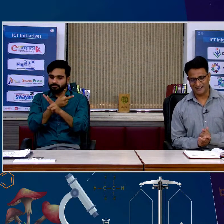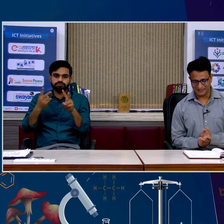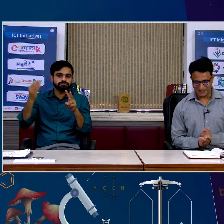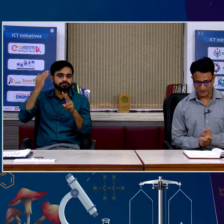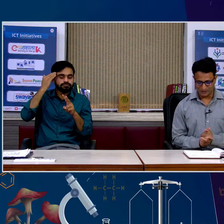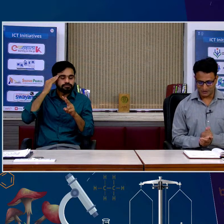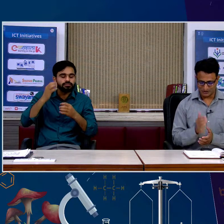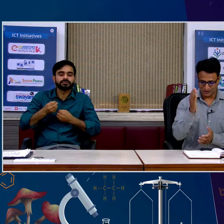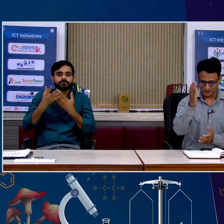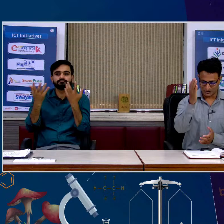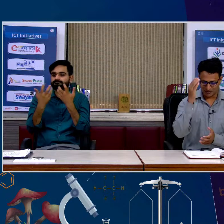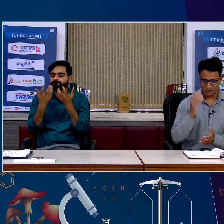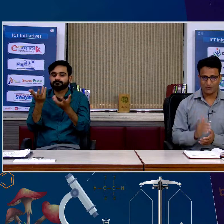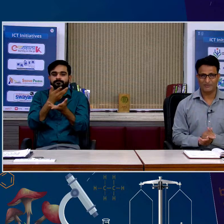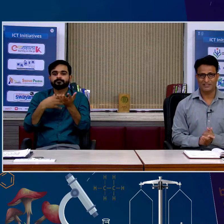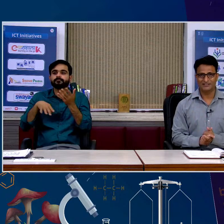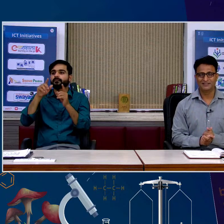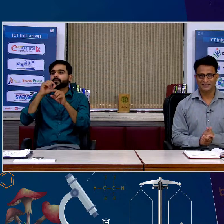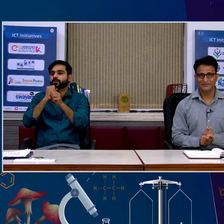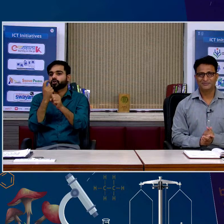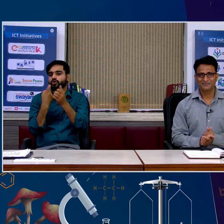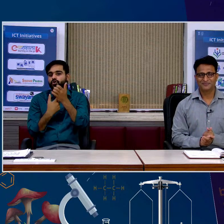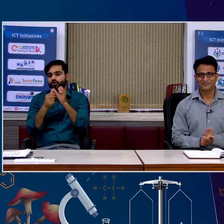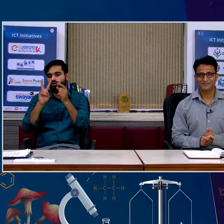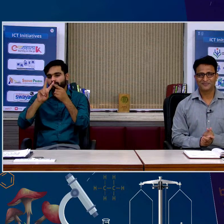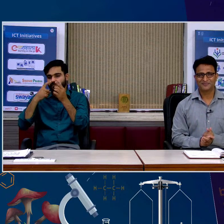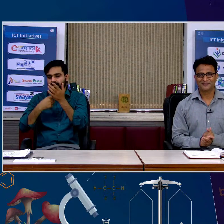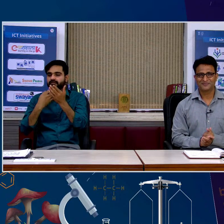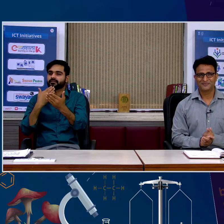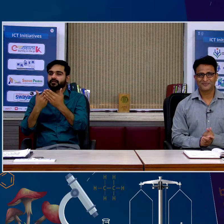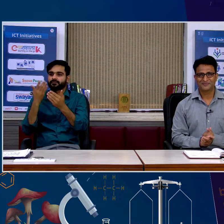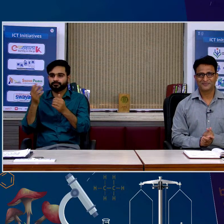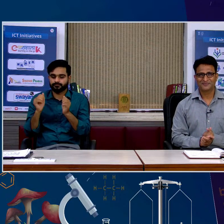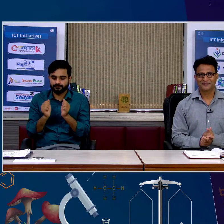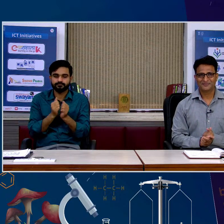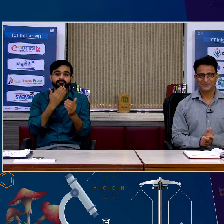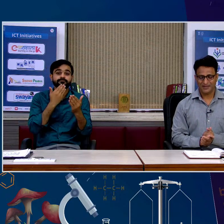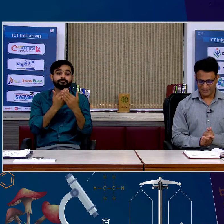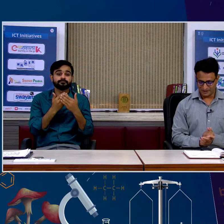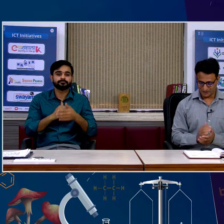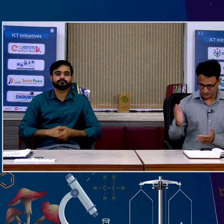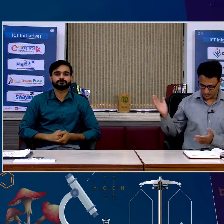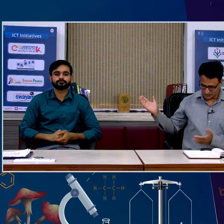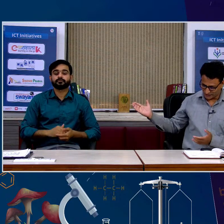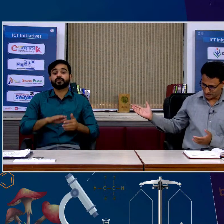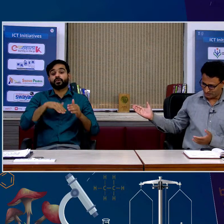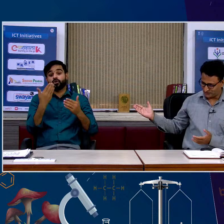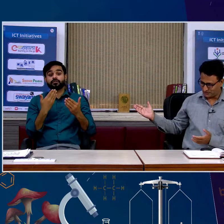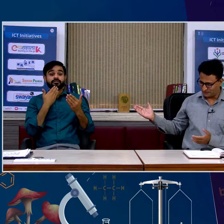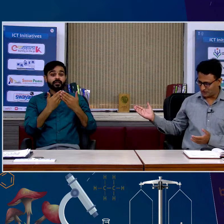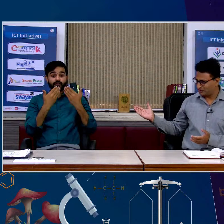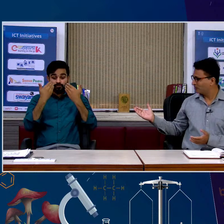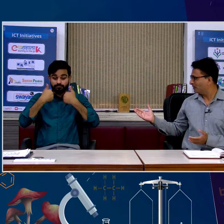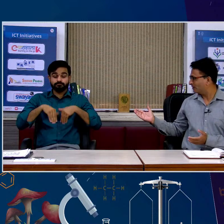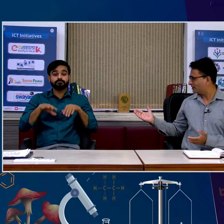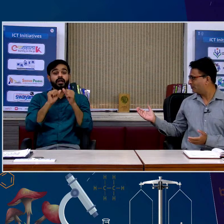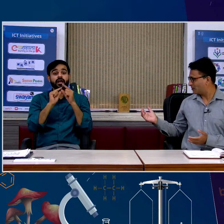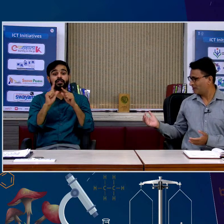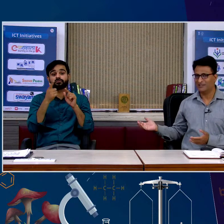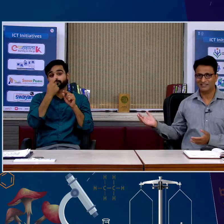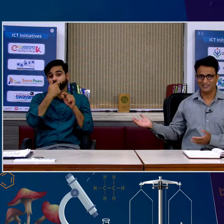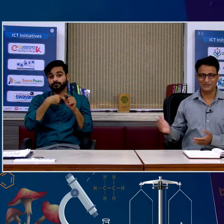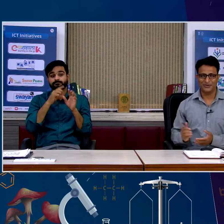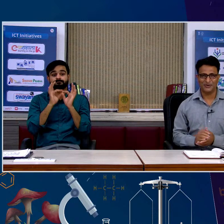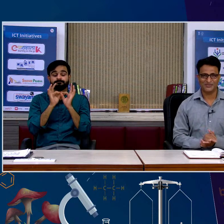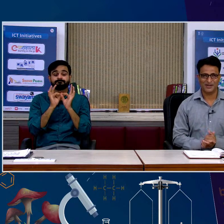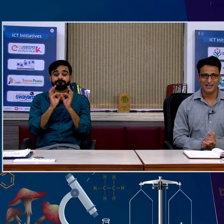and intellect. Thank you so much, Dr. Grover, for being with us. Thank you. And also, thank you so much, Mr. Atul Kumar, for being